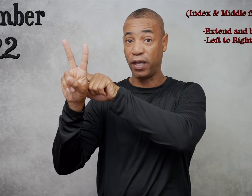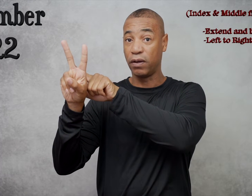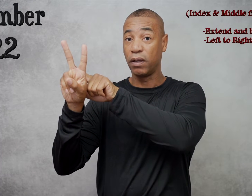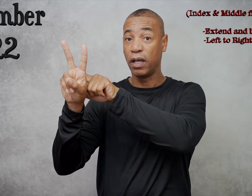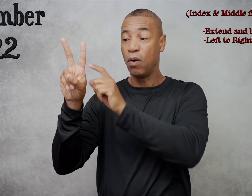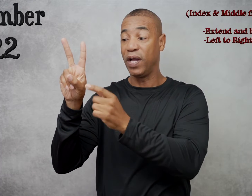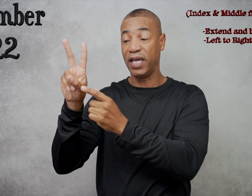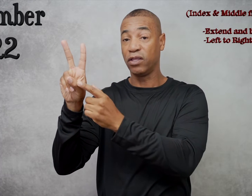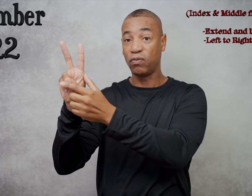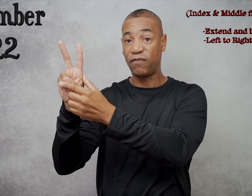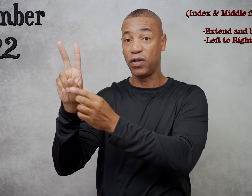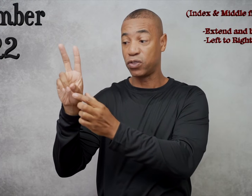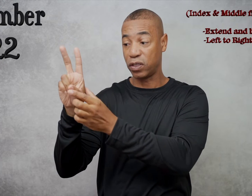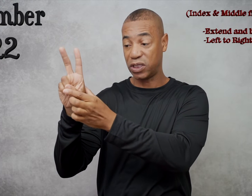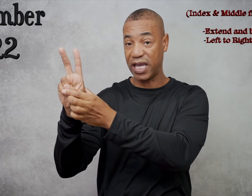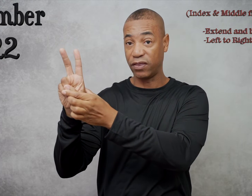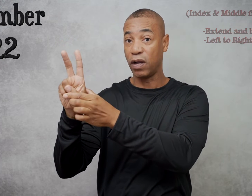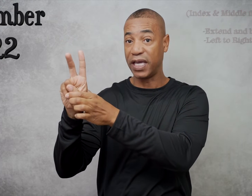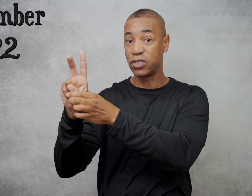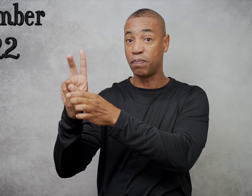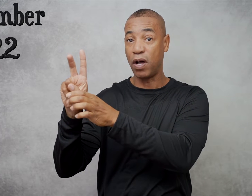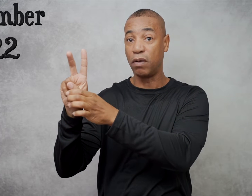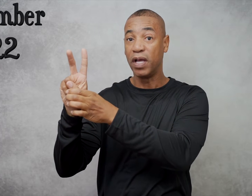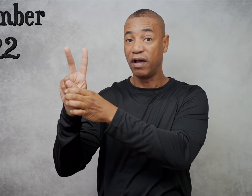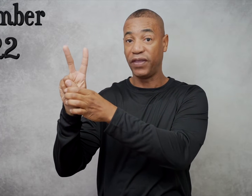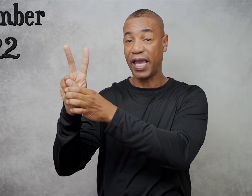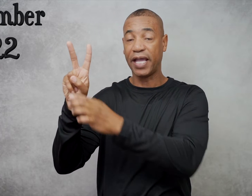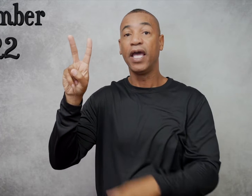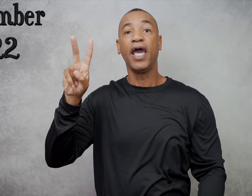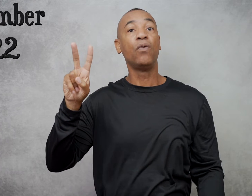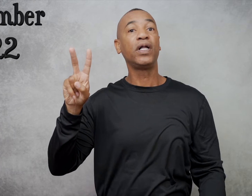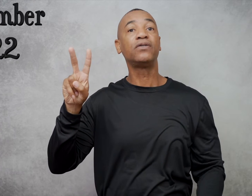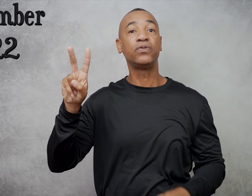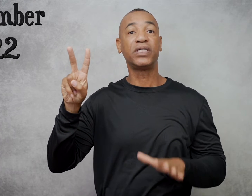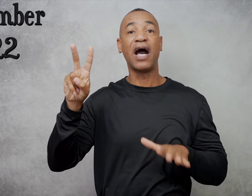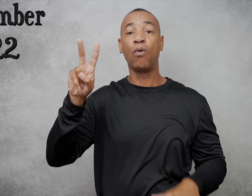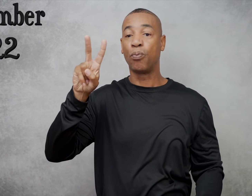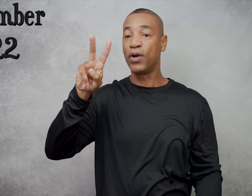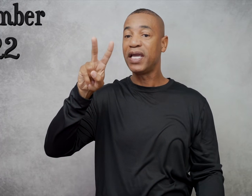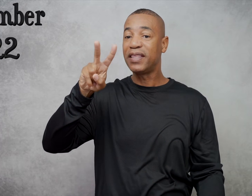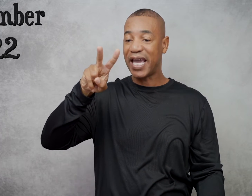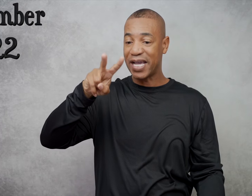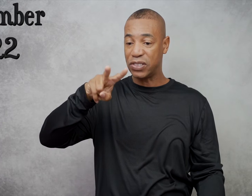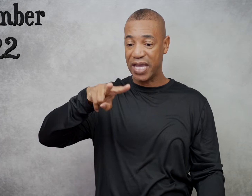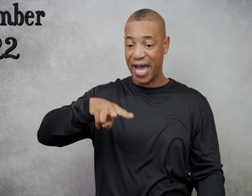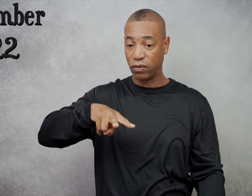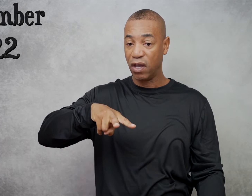finger, while the other three fingers are together against the palm of the hand. And what I'll do is I will bring the hands down